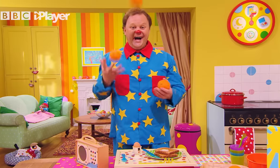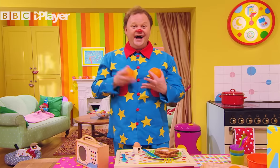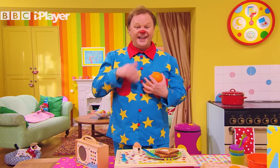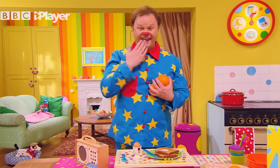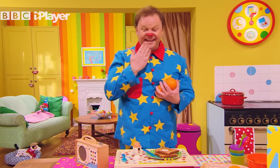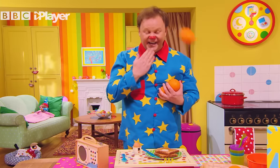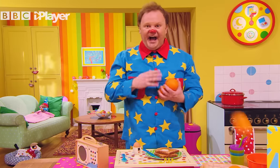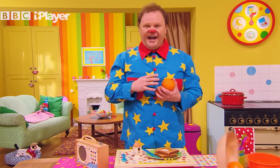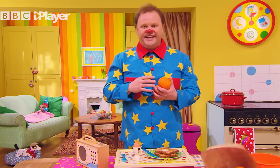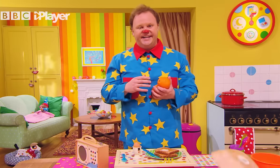Thank you!